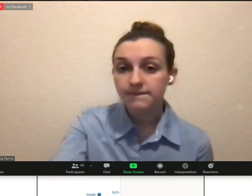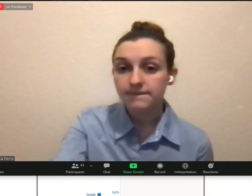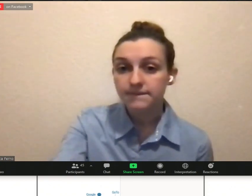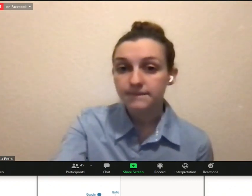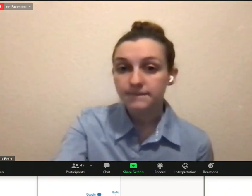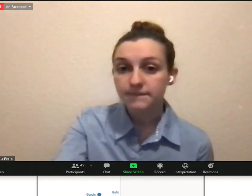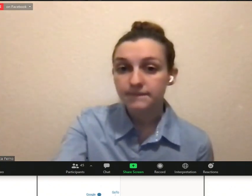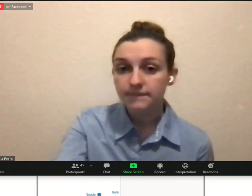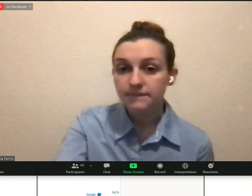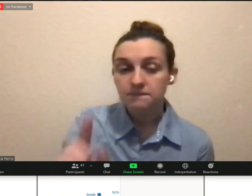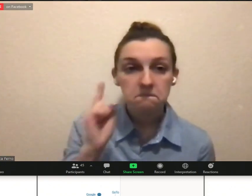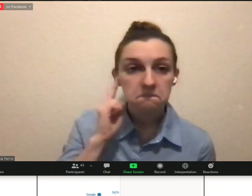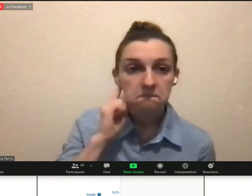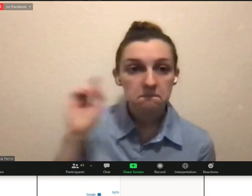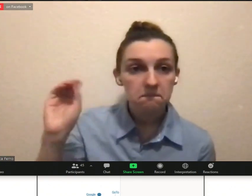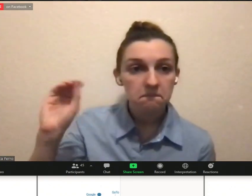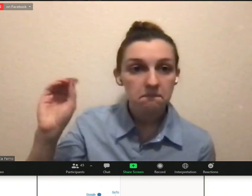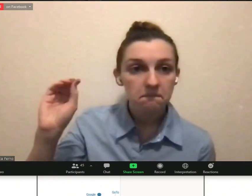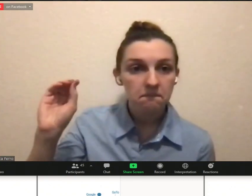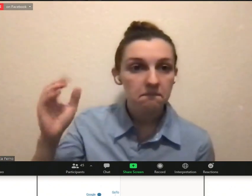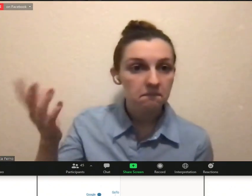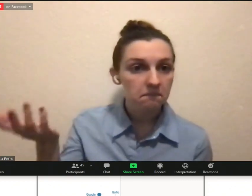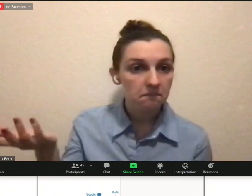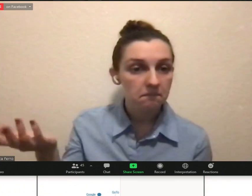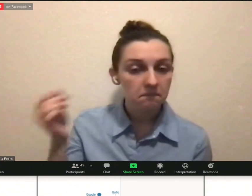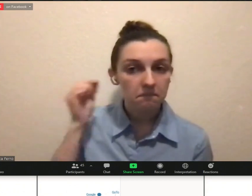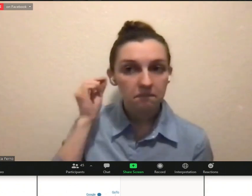Let's see, Vinny. Not quite able to hear you. Are we?